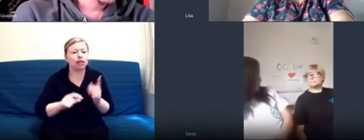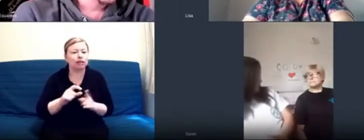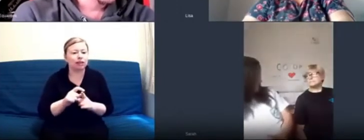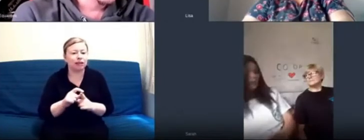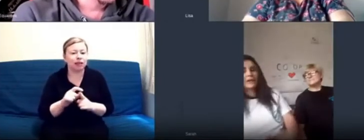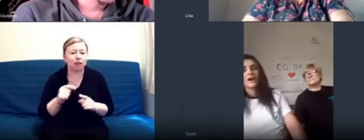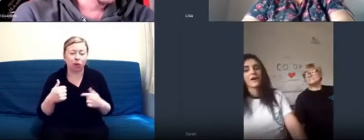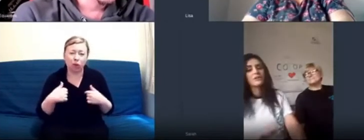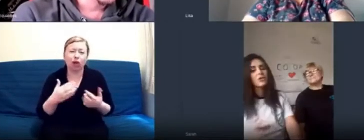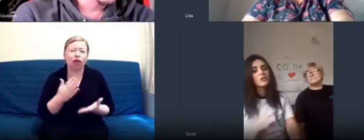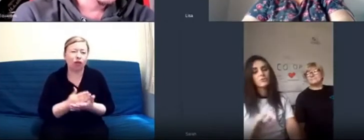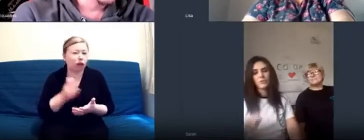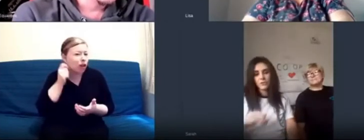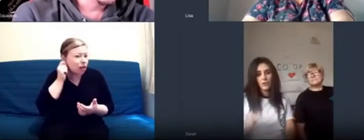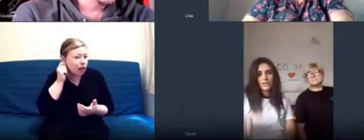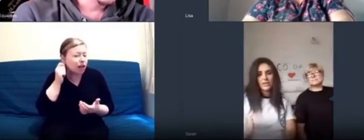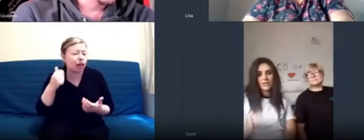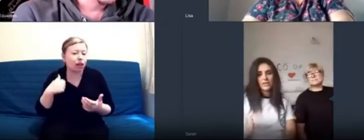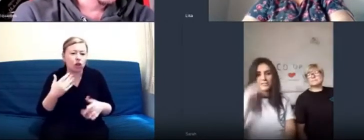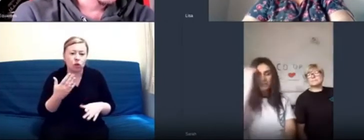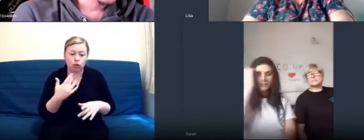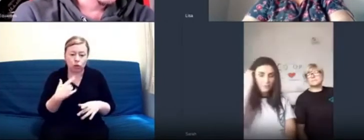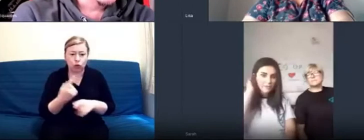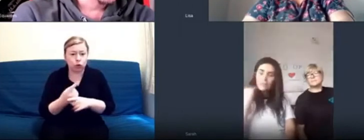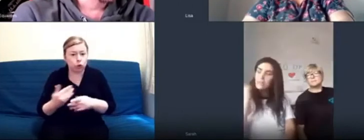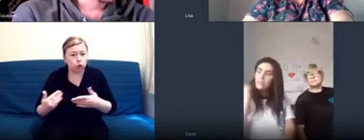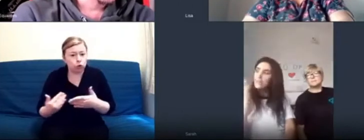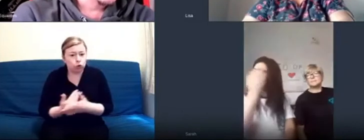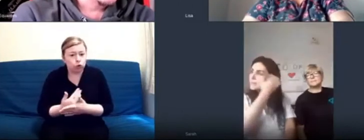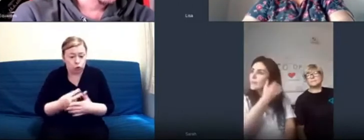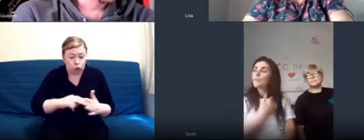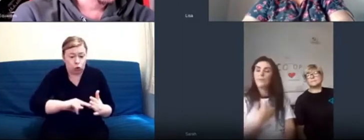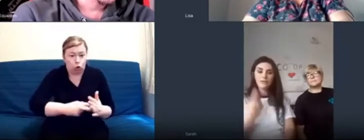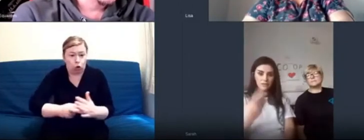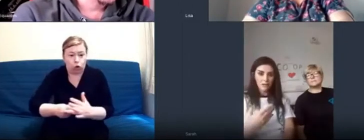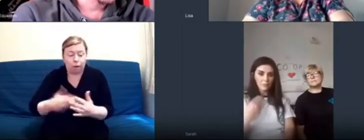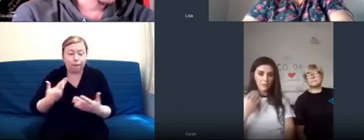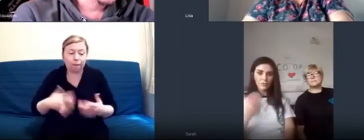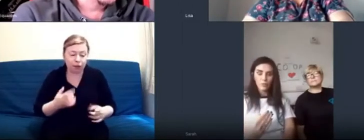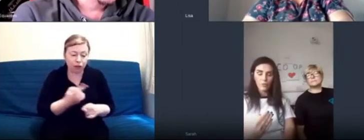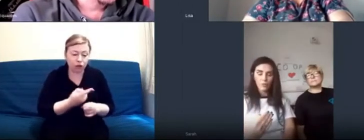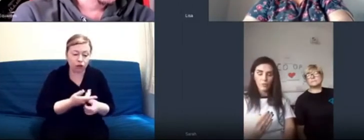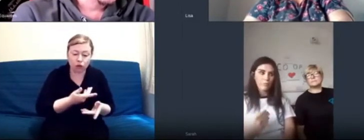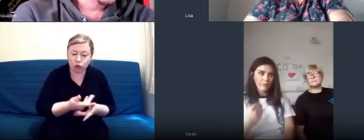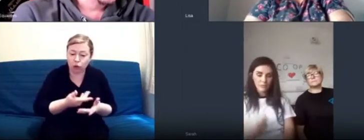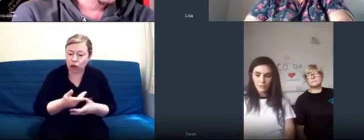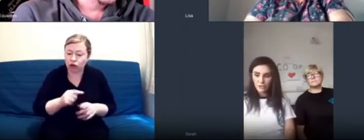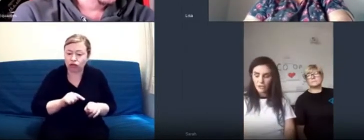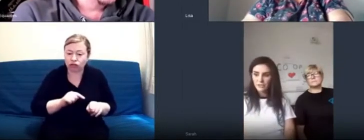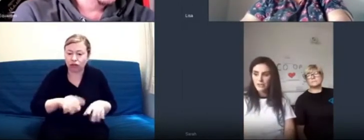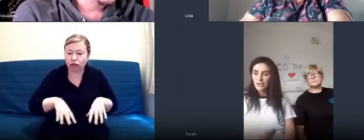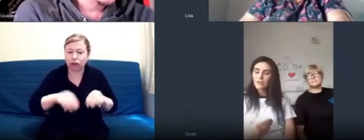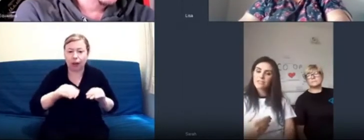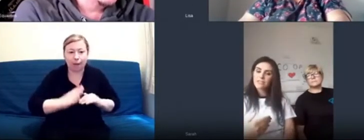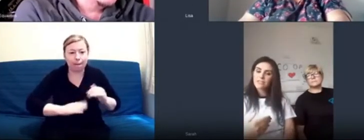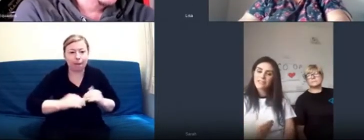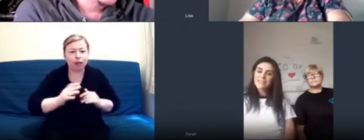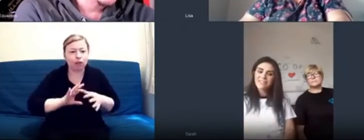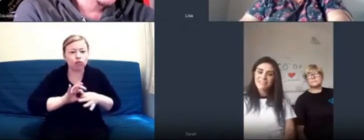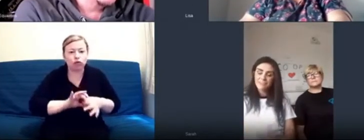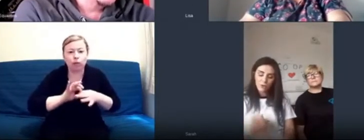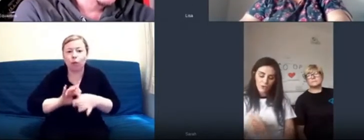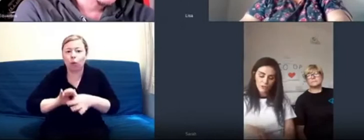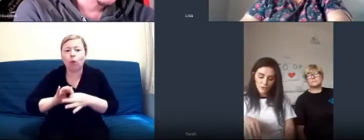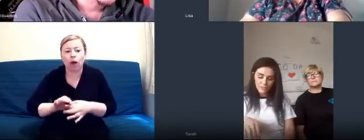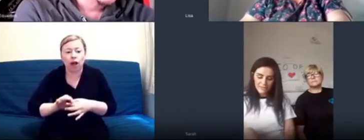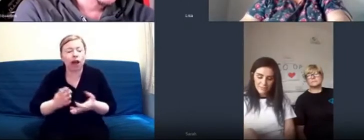lucky that we are in talks with a few organisations privately that we're building up a rapport, building up a trust, because at the end of